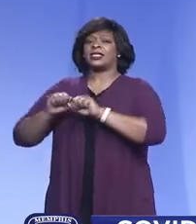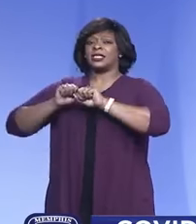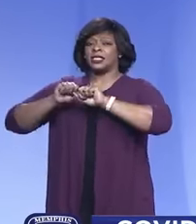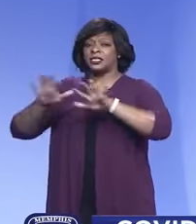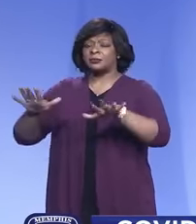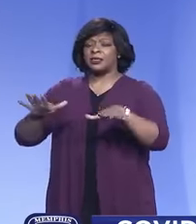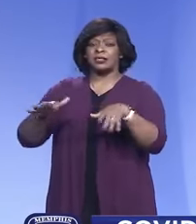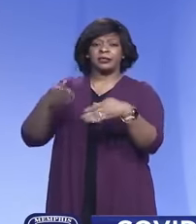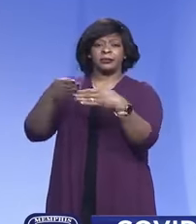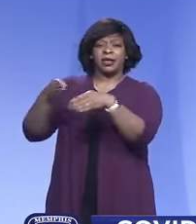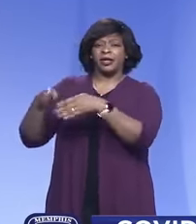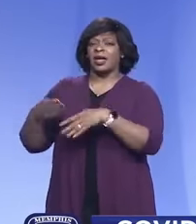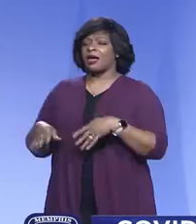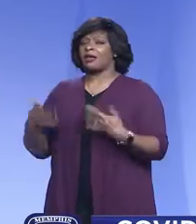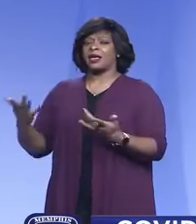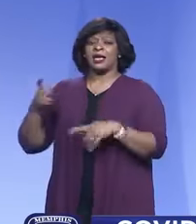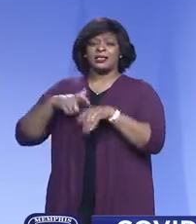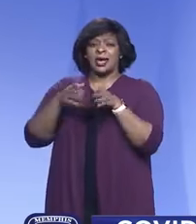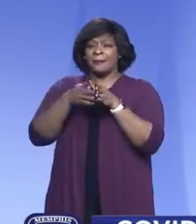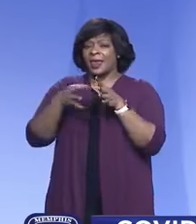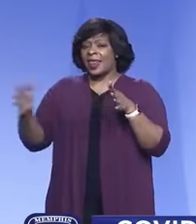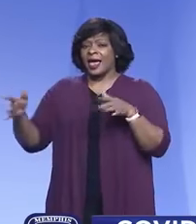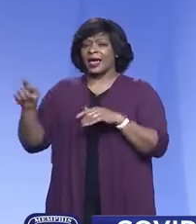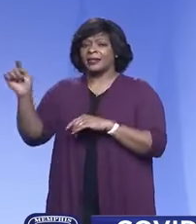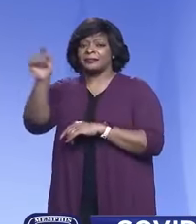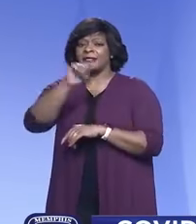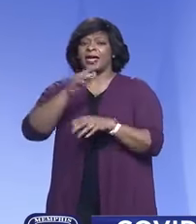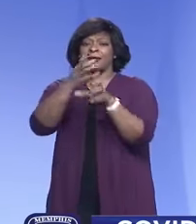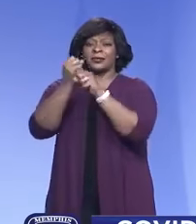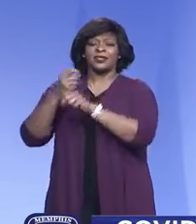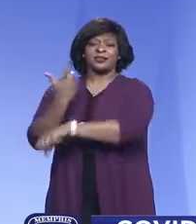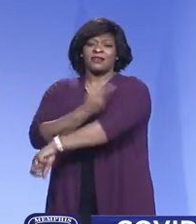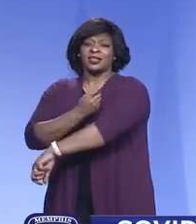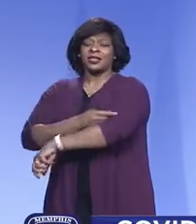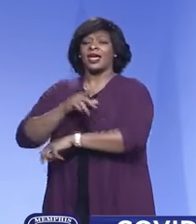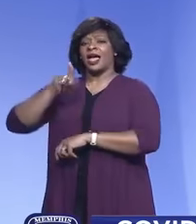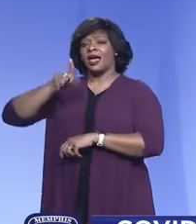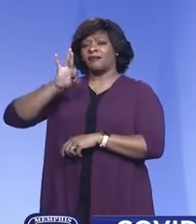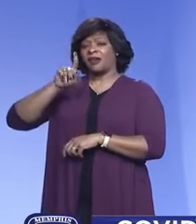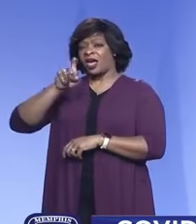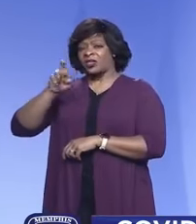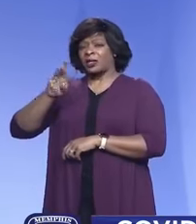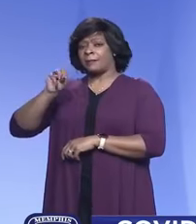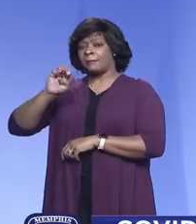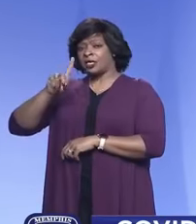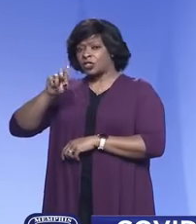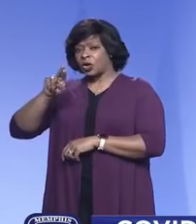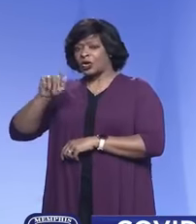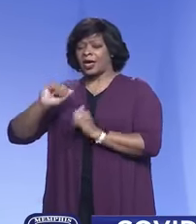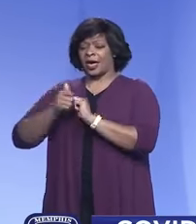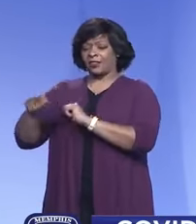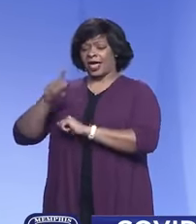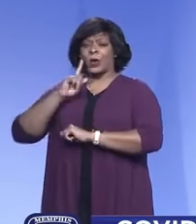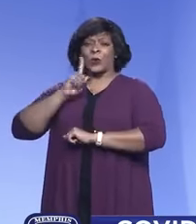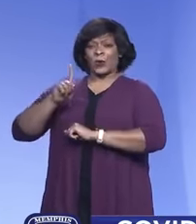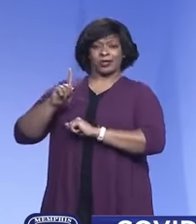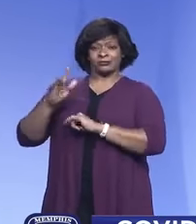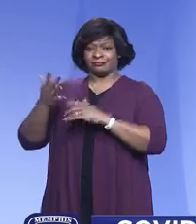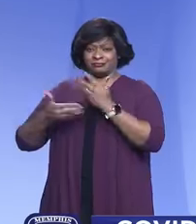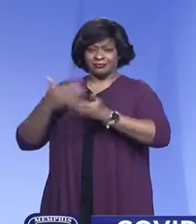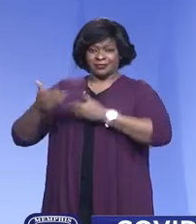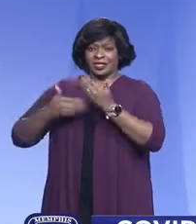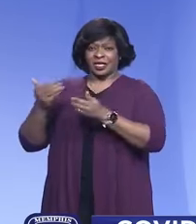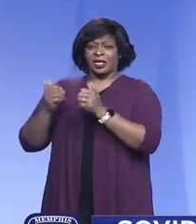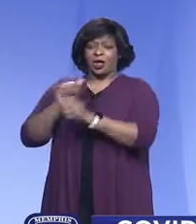any new timelines to municipalities, and potentially how Pfizer and Moderna will be timed out separately if it gets